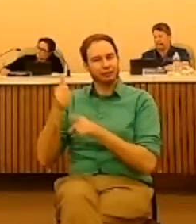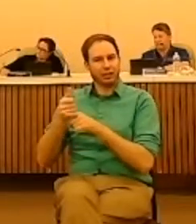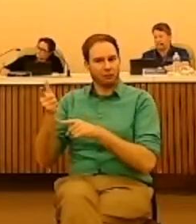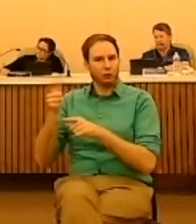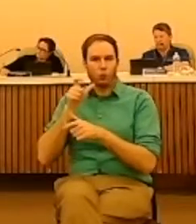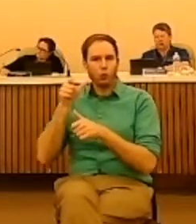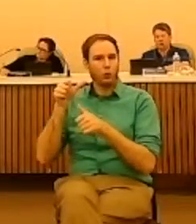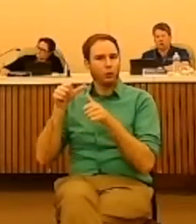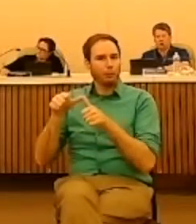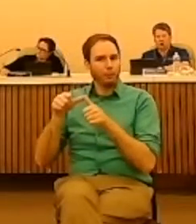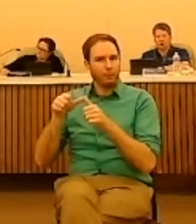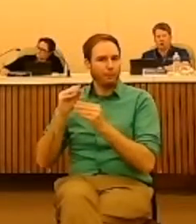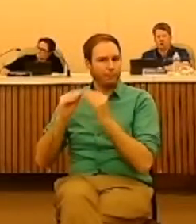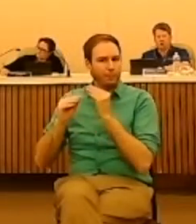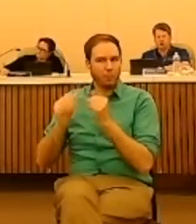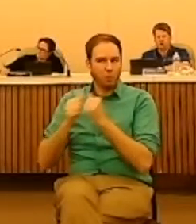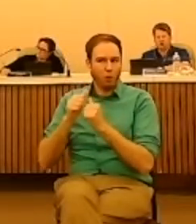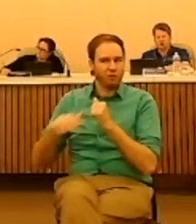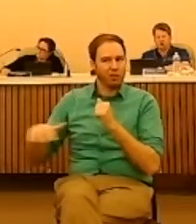that, so